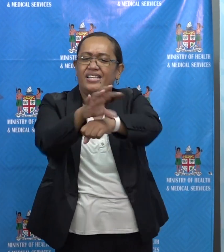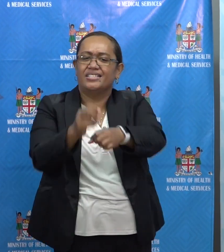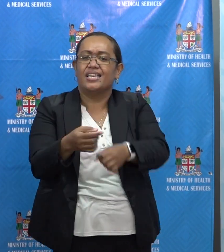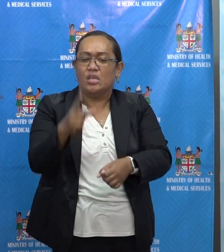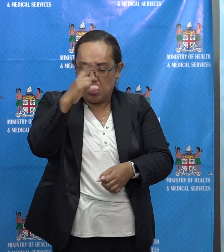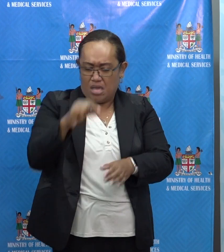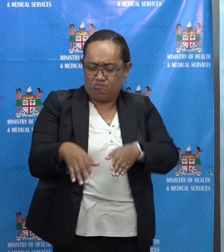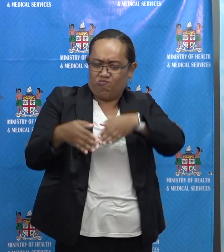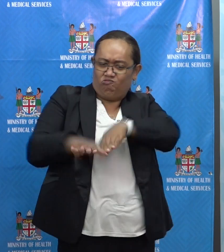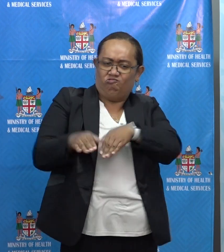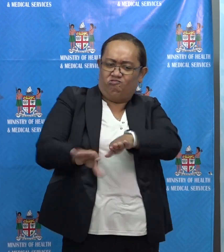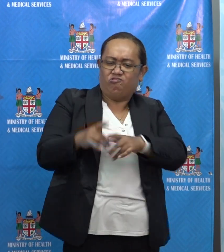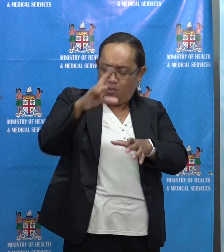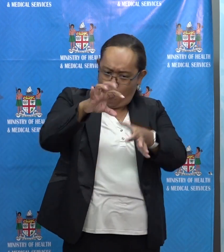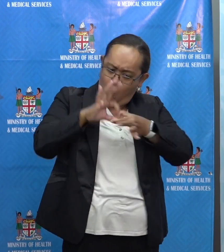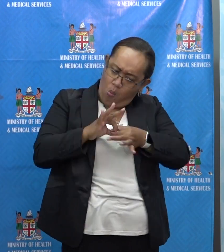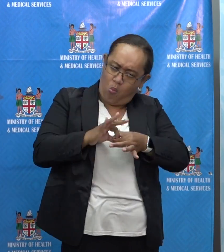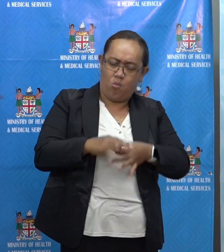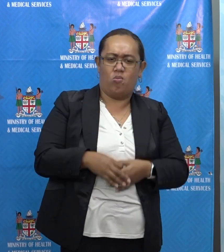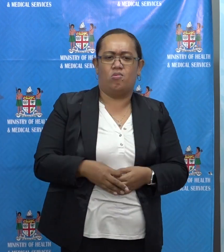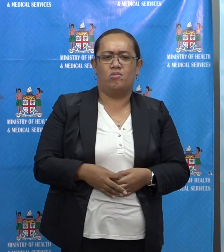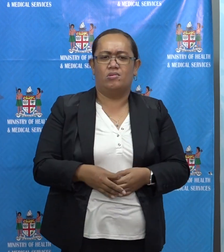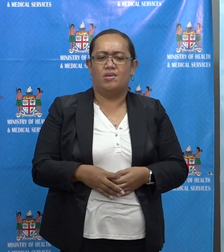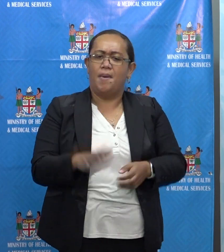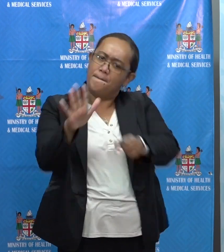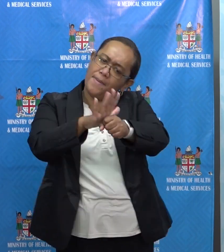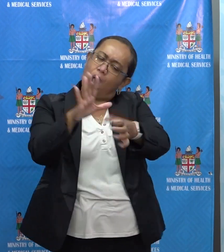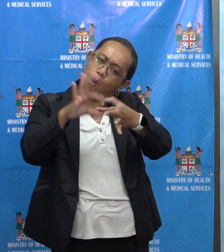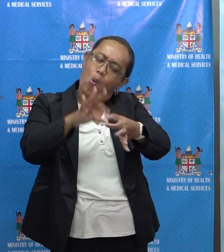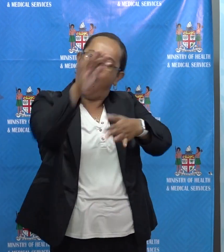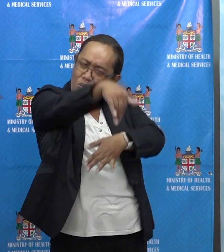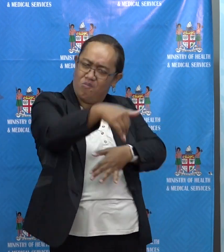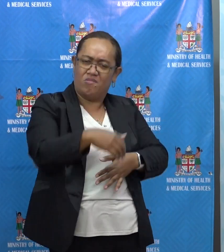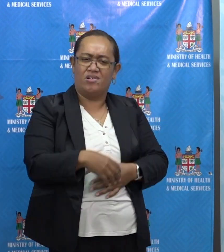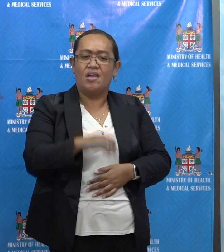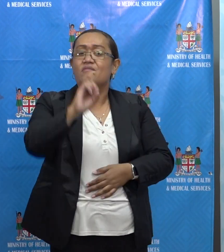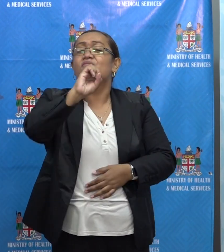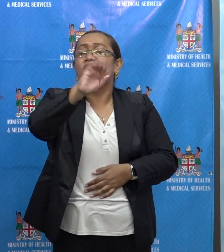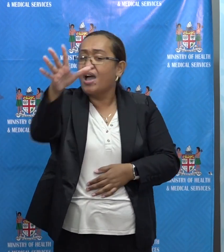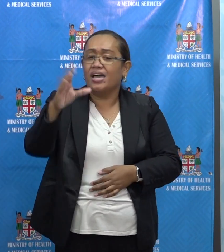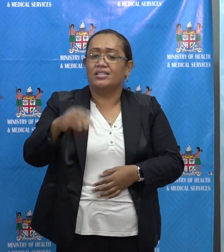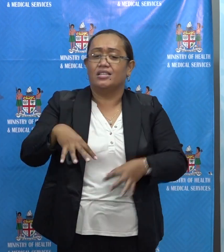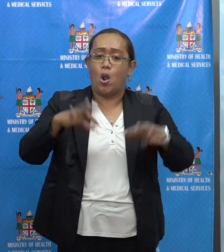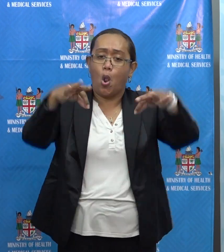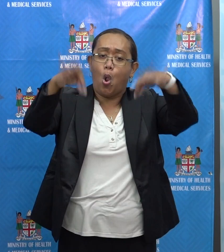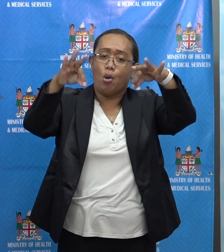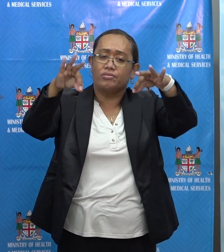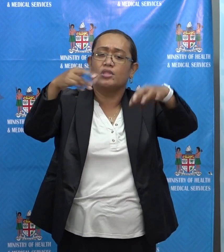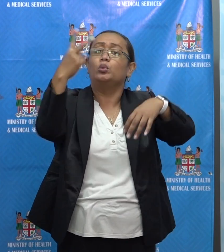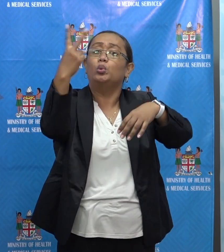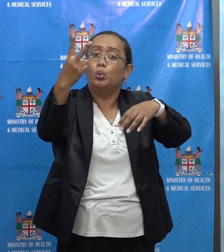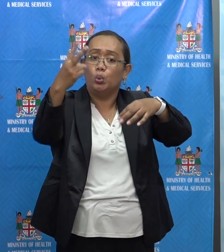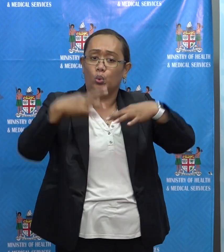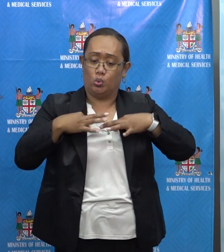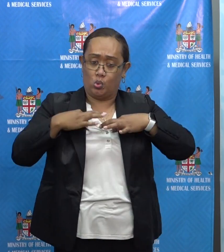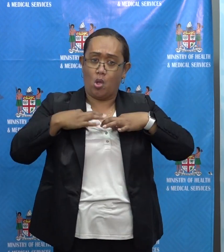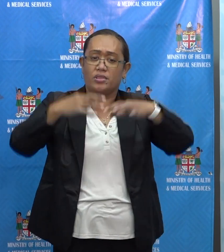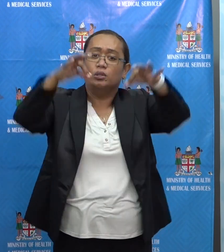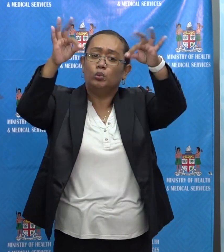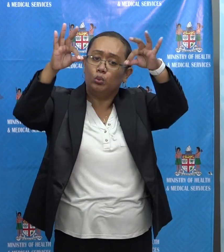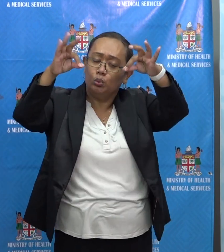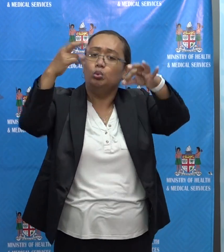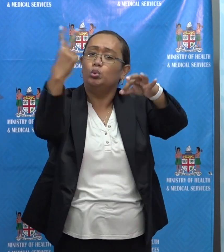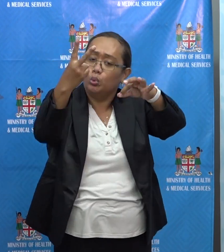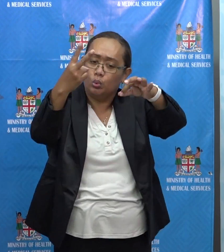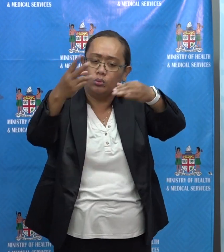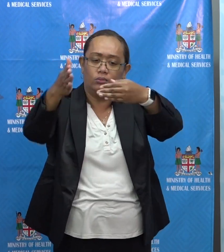they give you instructions on how to make a homemade mask. As long as you have 2 layers of cloth and you follow the instructions